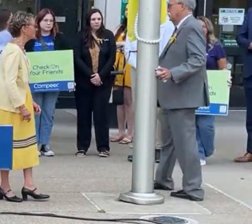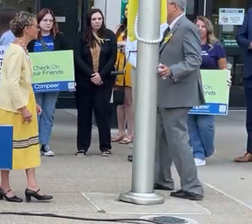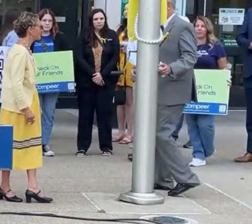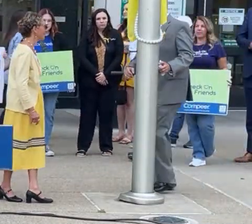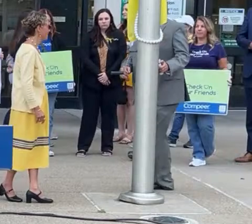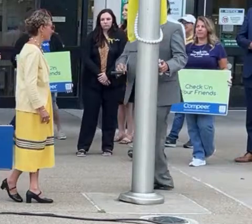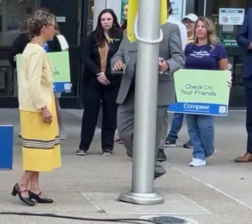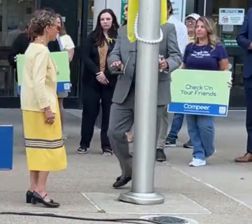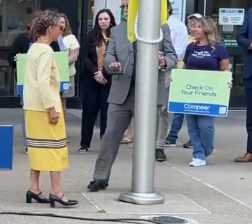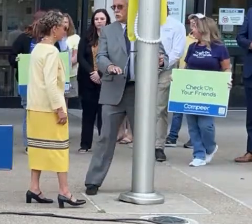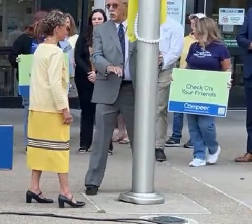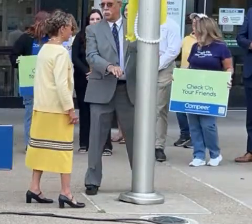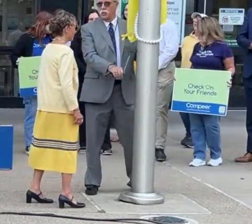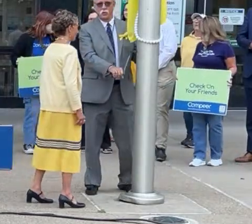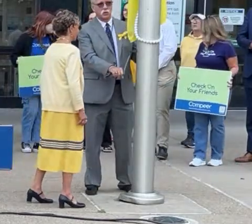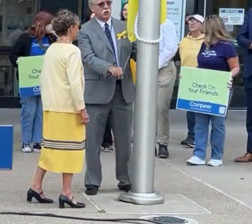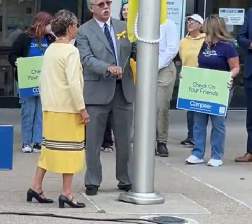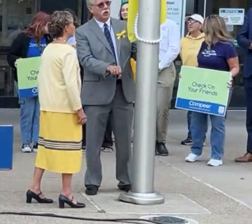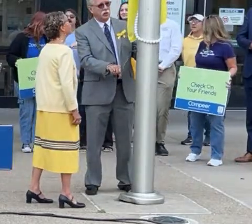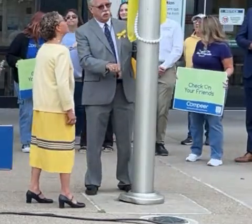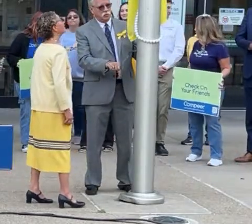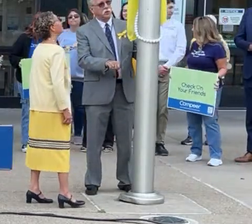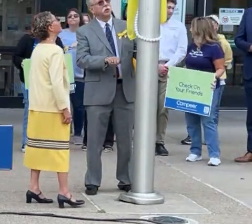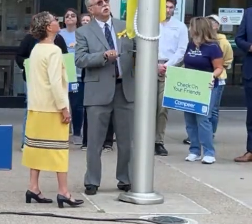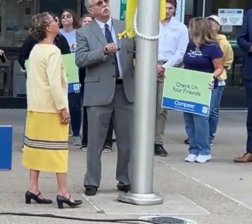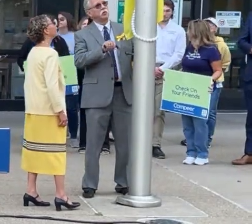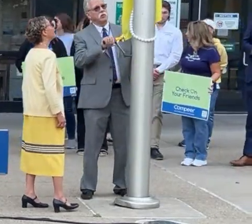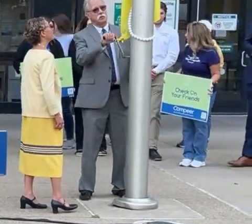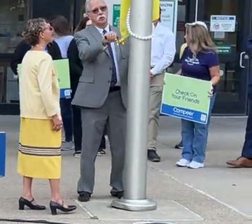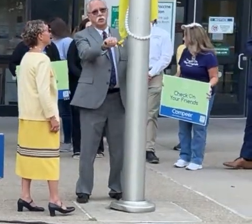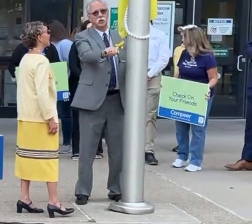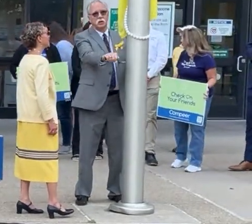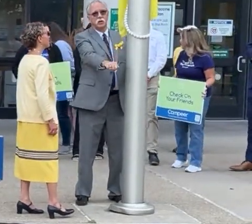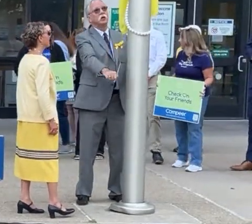You can put the song on now, Rob. We'll do that.